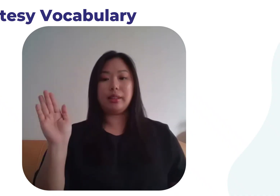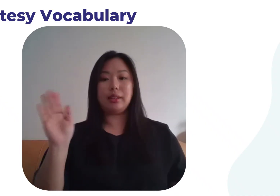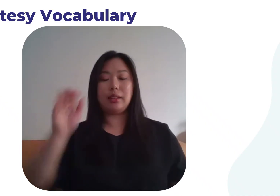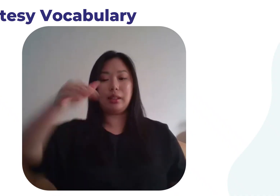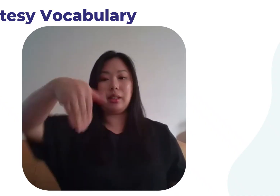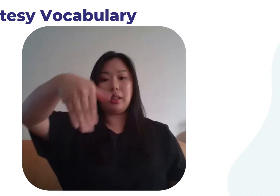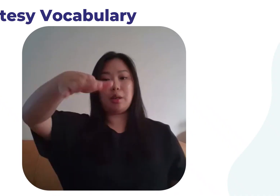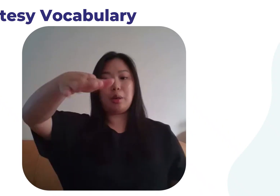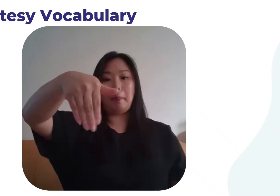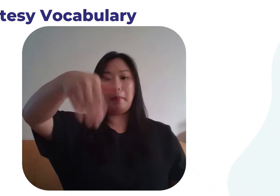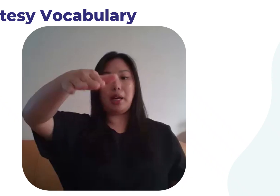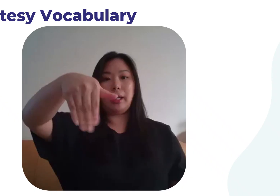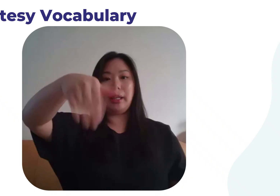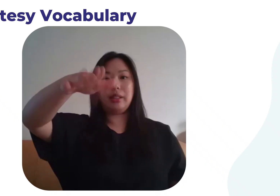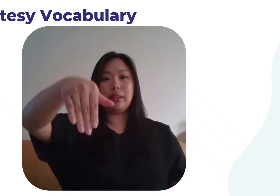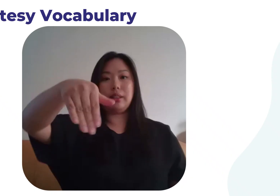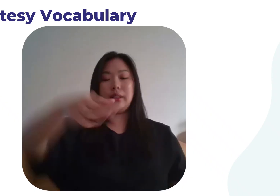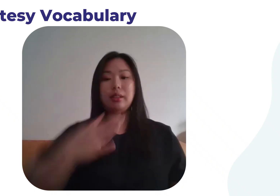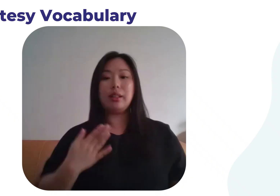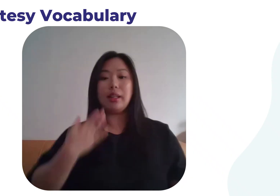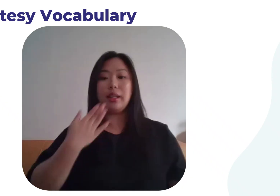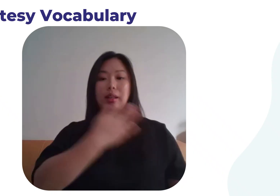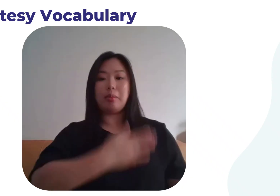Hi. Bye.